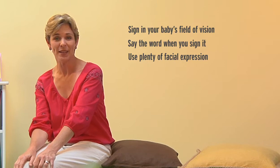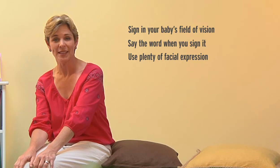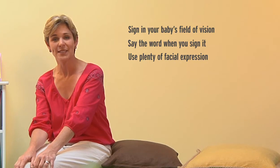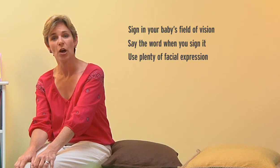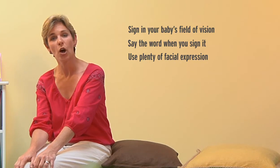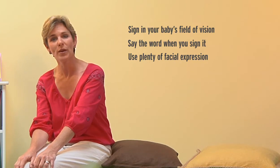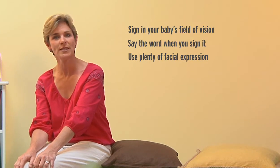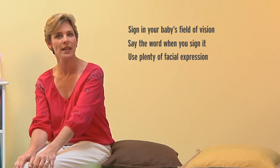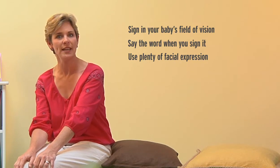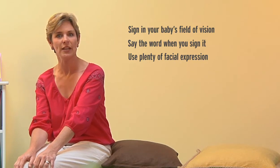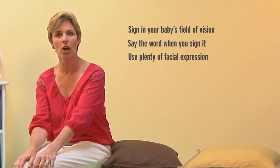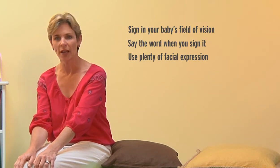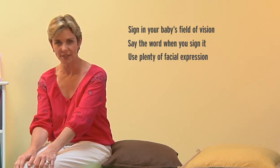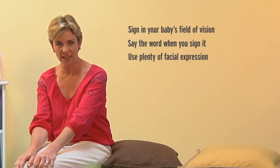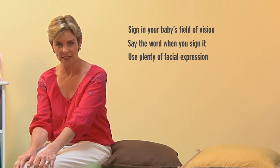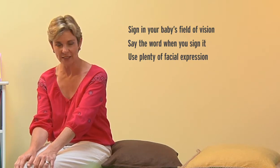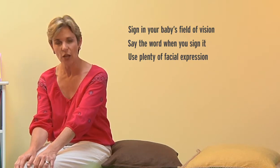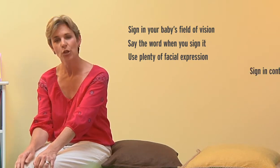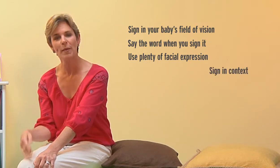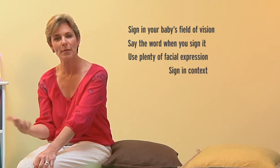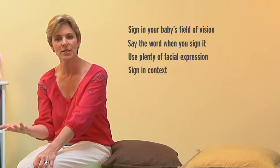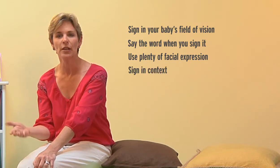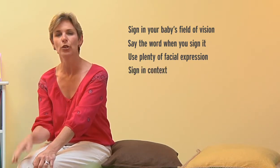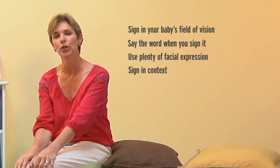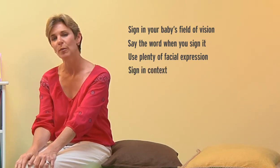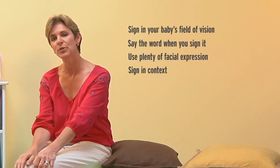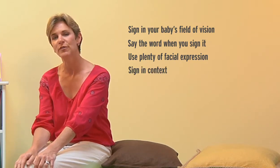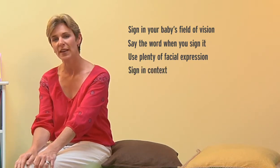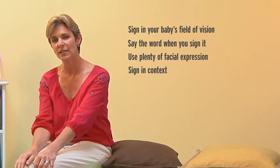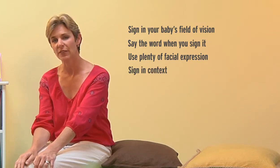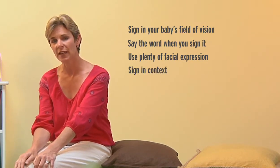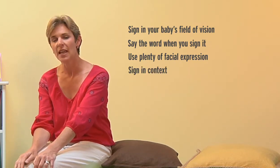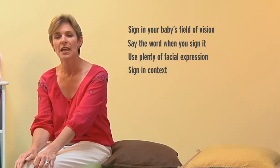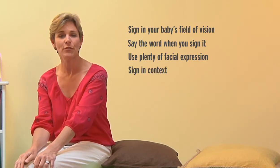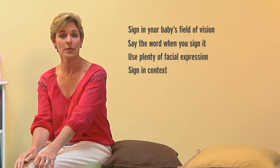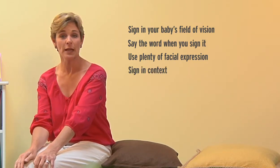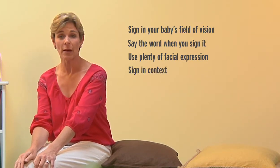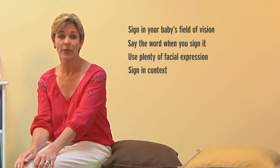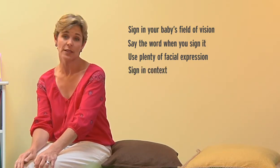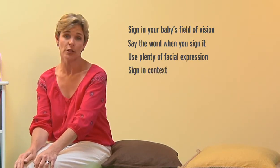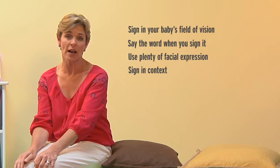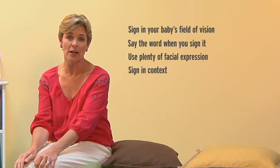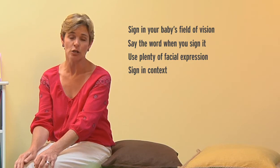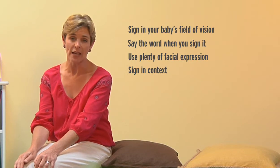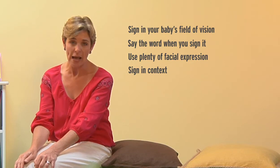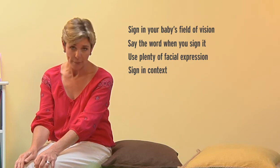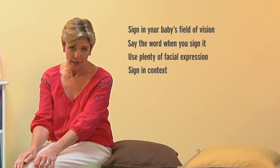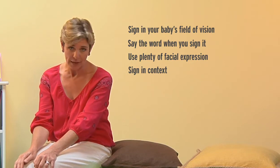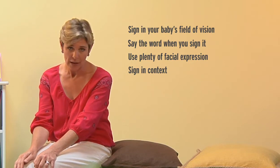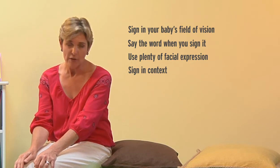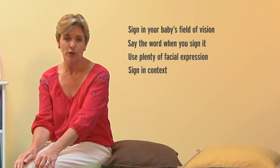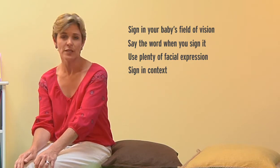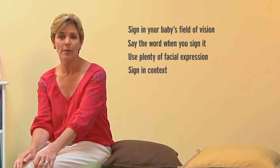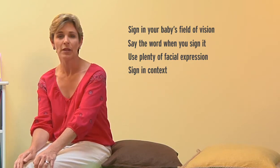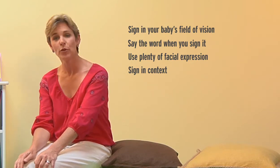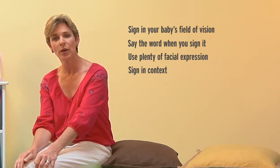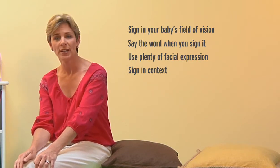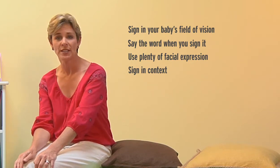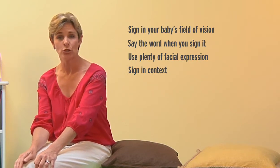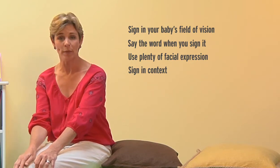is always sign in context. Your baby's going to learn the most effectively if you sign about things that are actually happening. For example, if you wanted to teach your baby